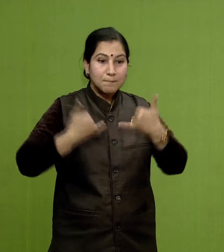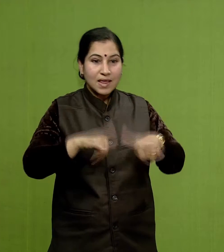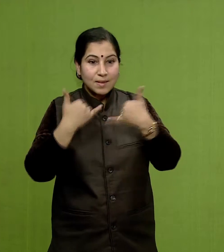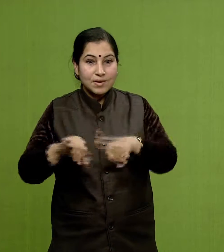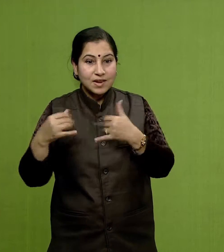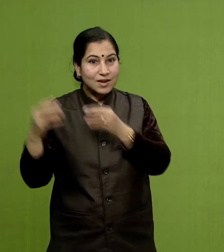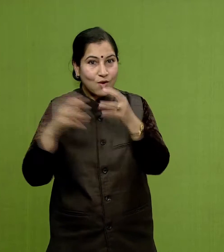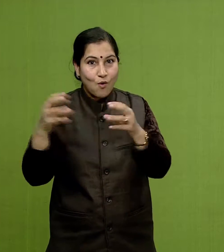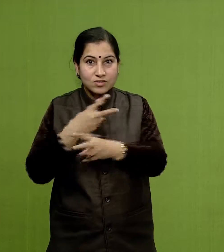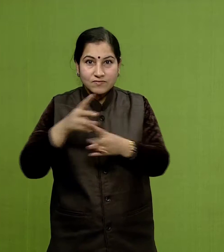with.